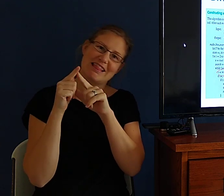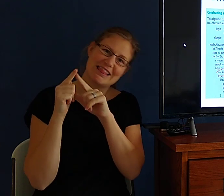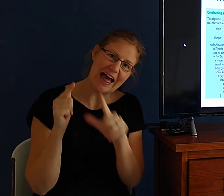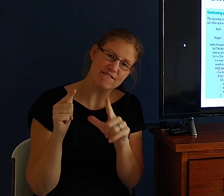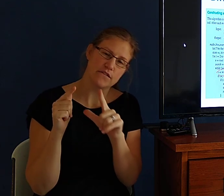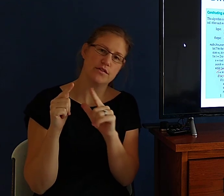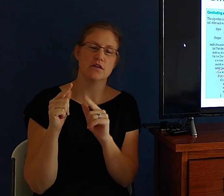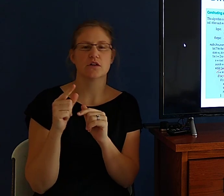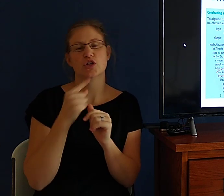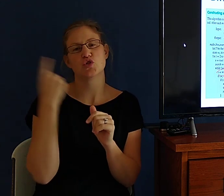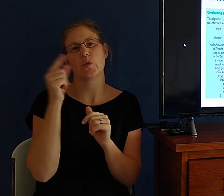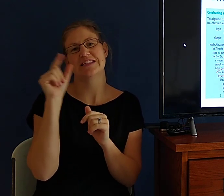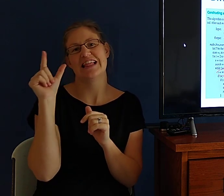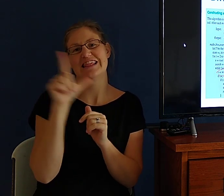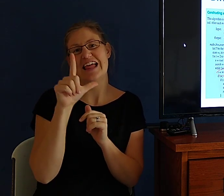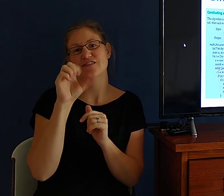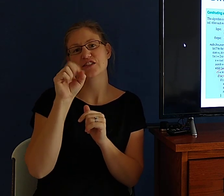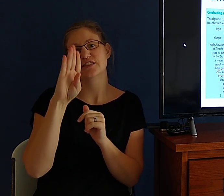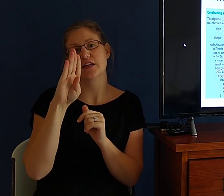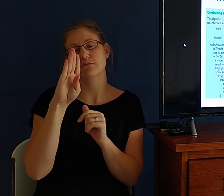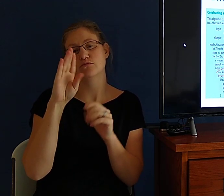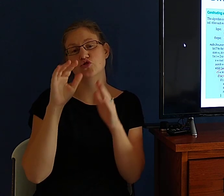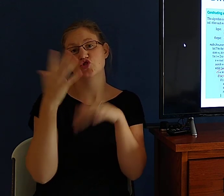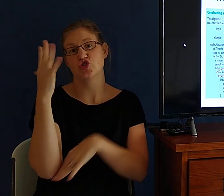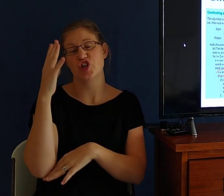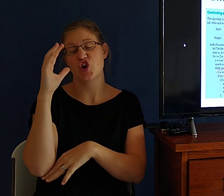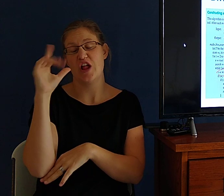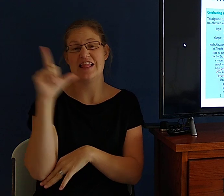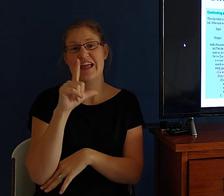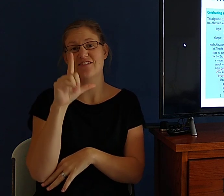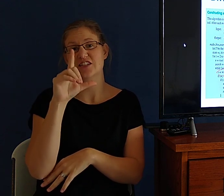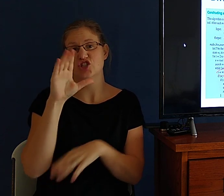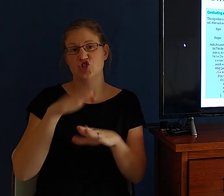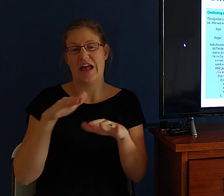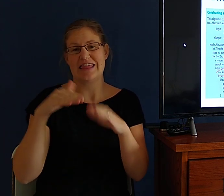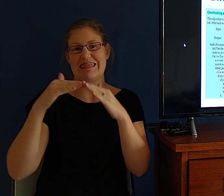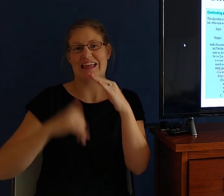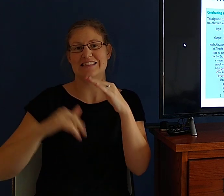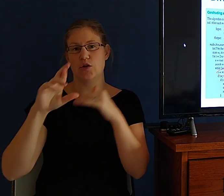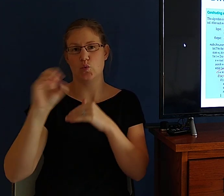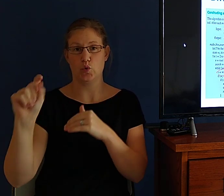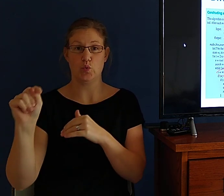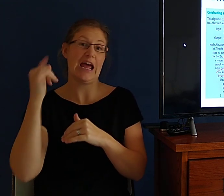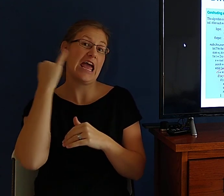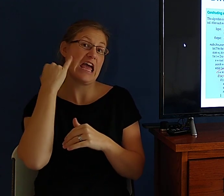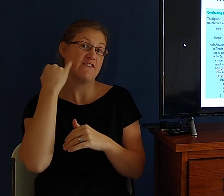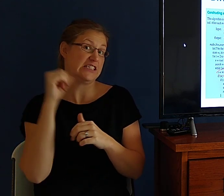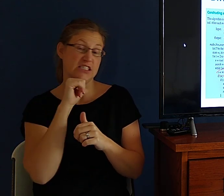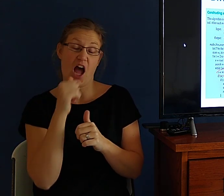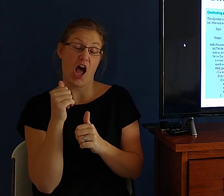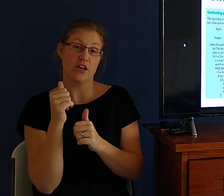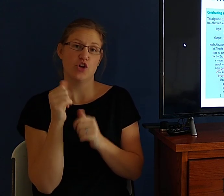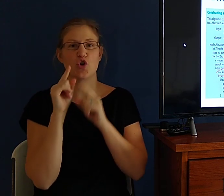the left subtree or the left child is less than the root. If it's not, go to the